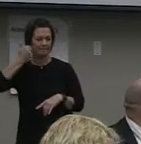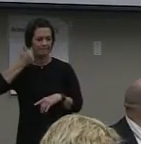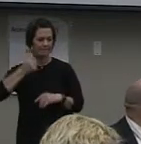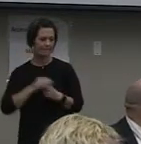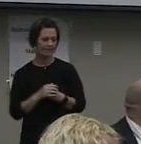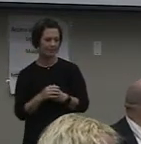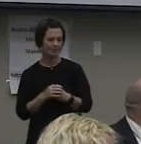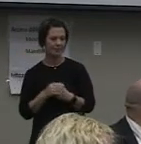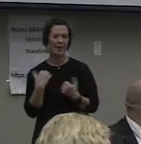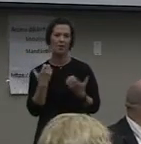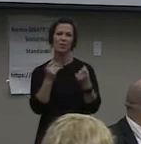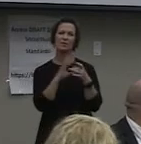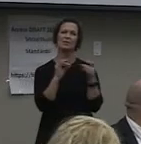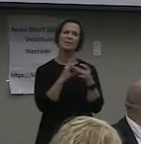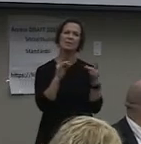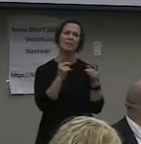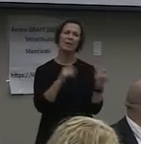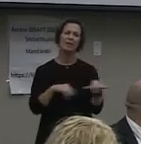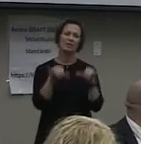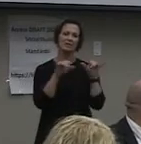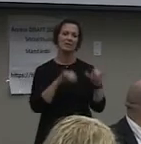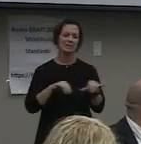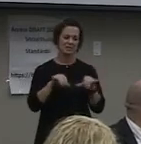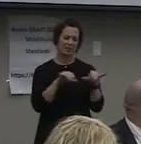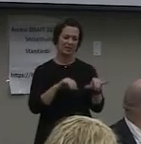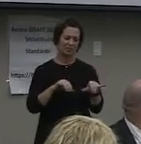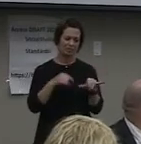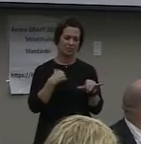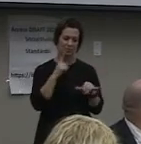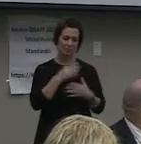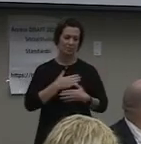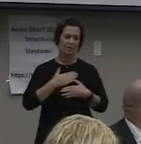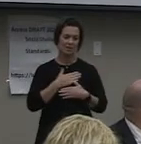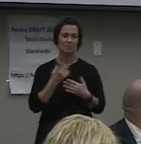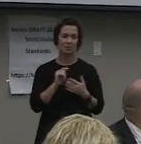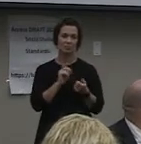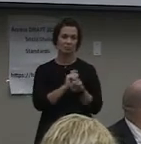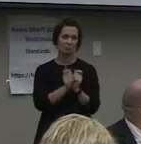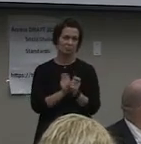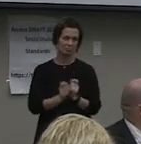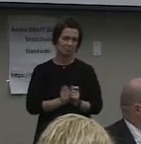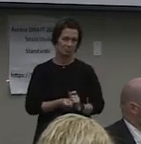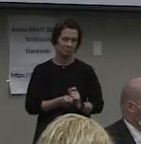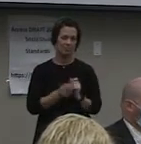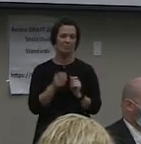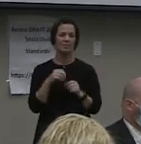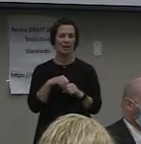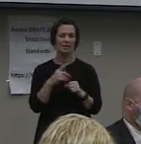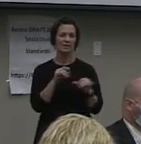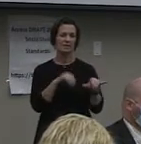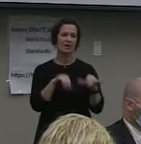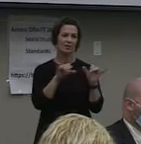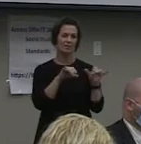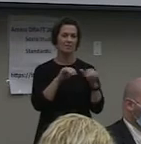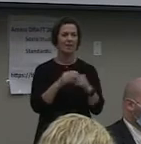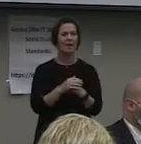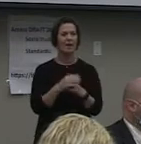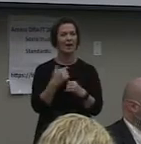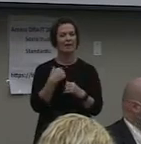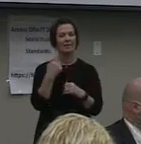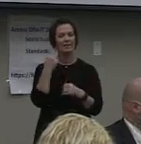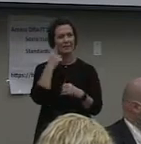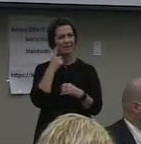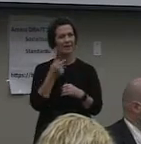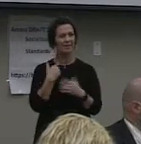I wanted to speak to you about the standard. I really appreciate many of the changes that I see in the standard. I think there's a lot